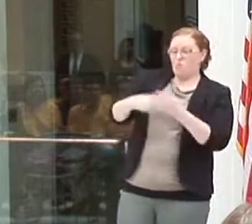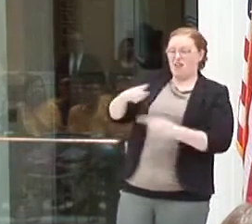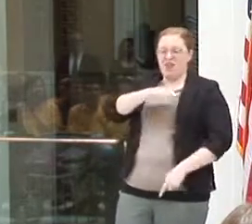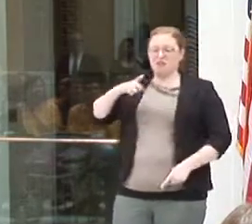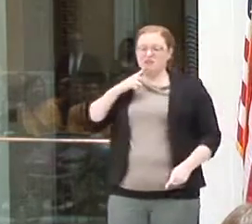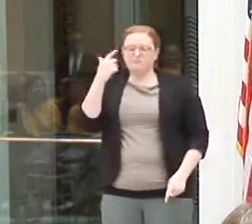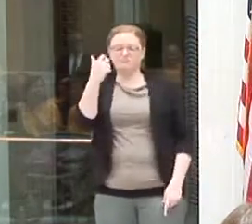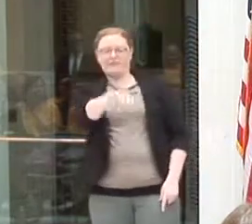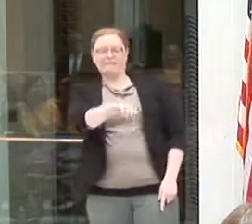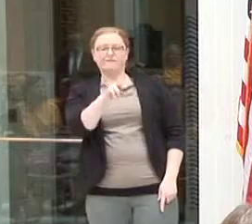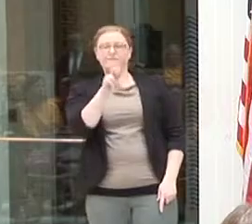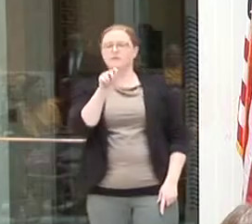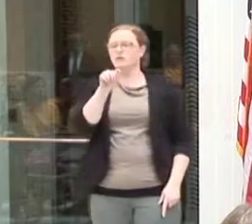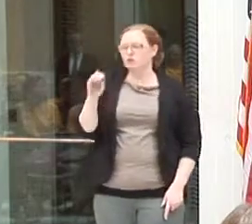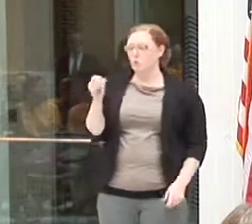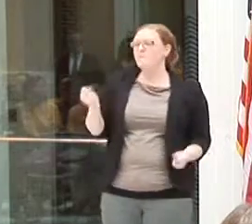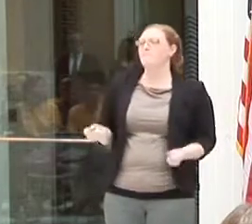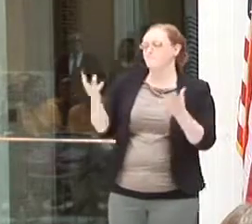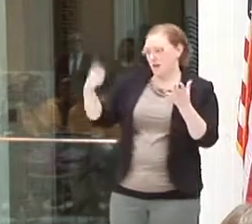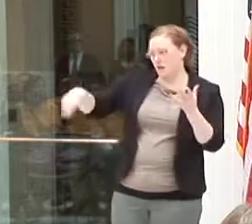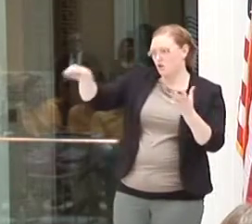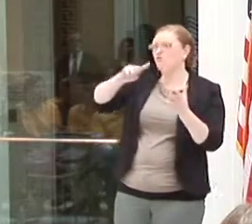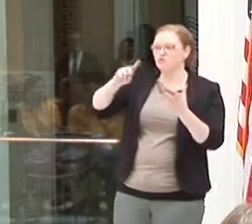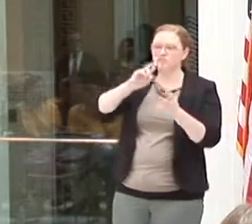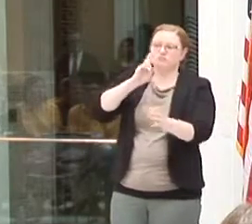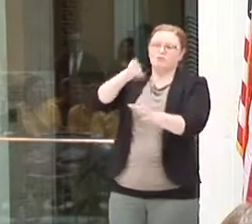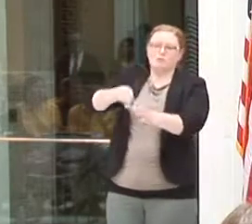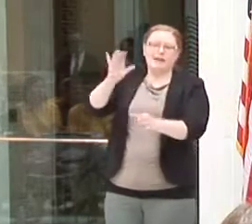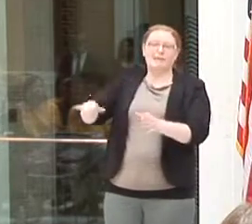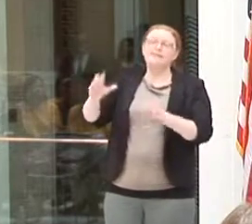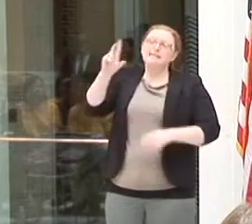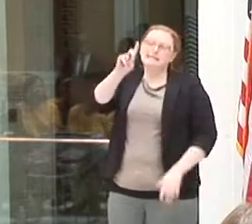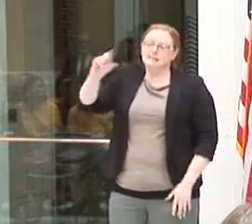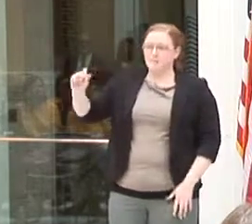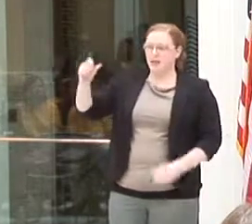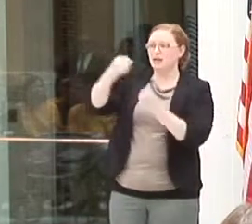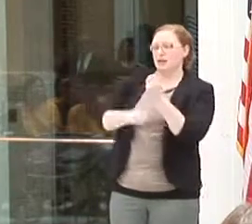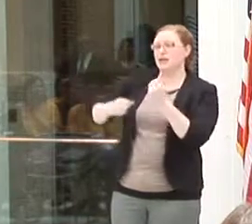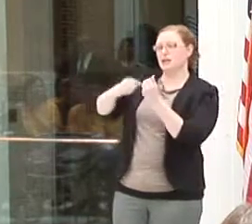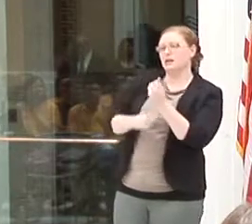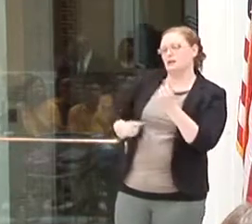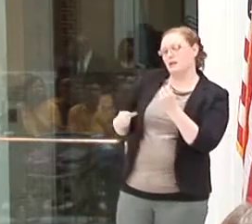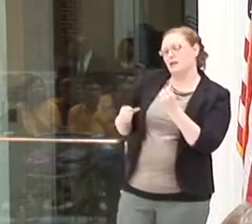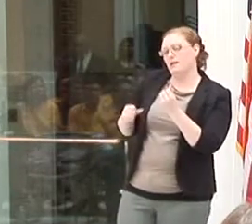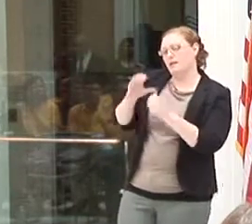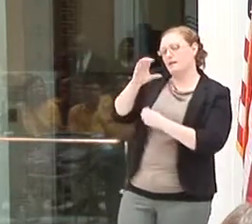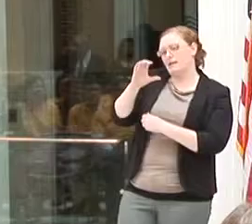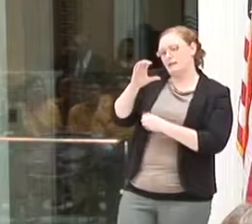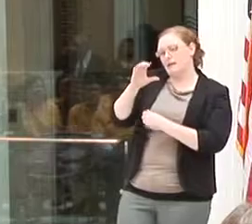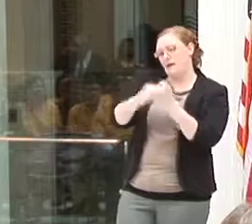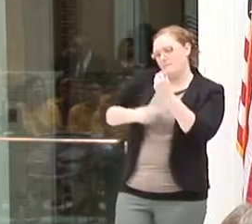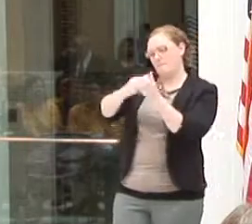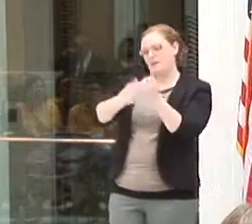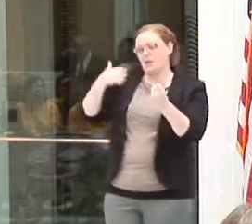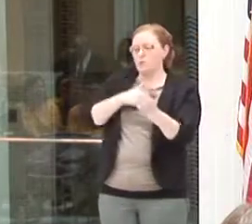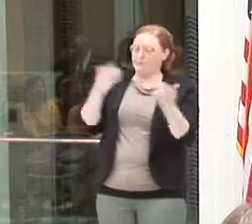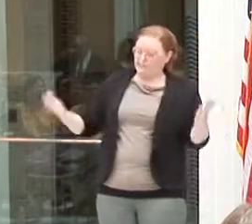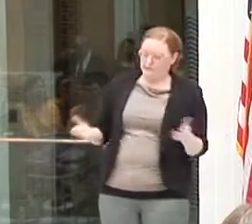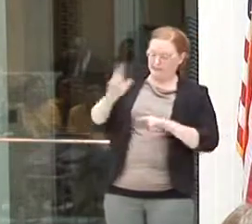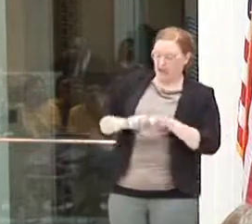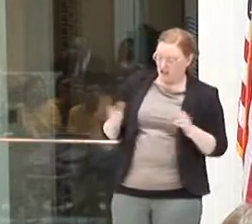you participated in a visibility campaign we sat in that's the 60s time we sat in in the governor's office